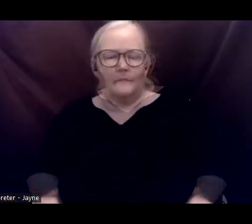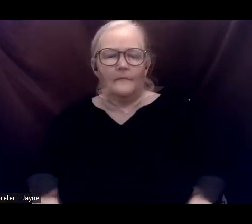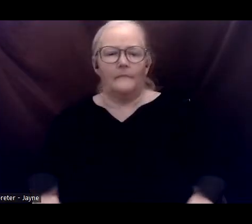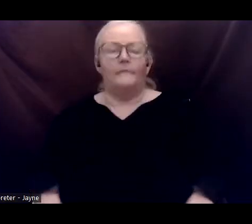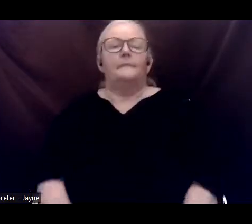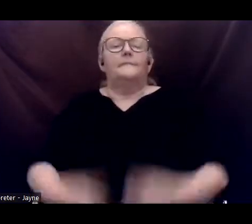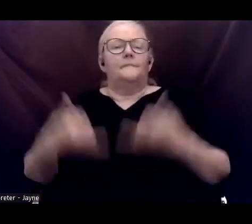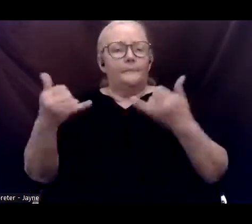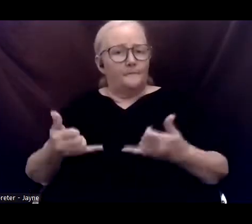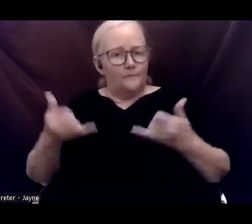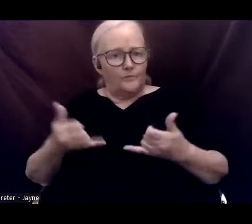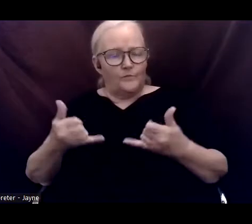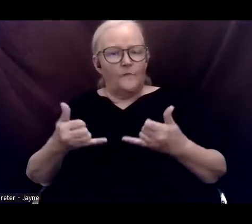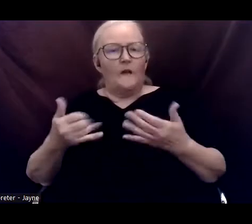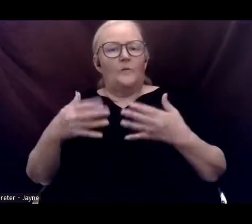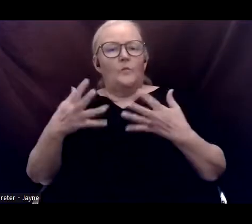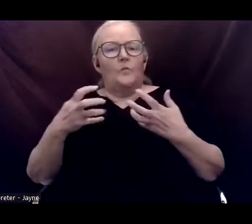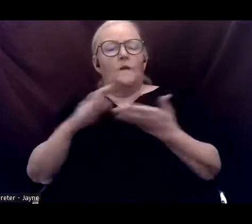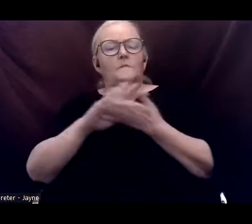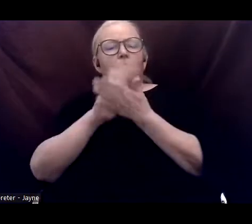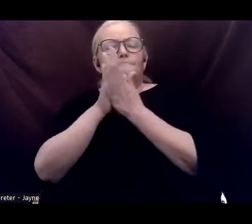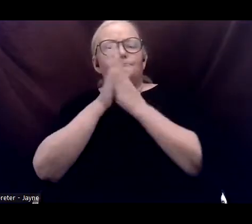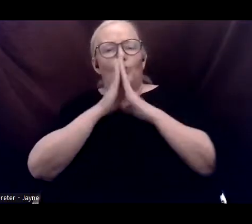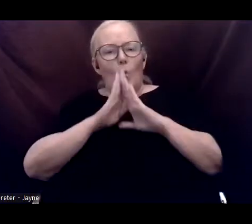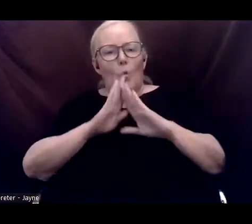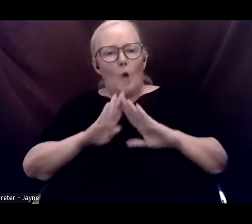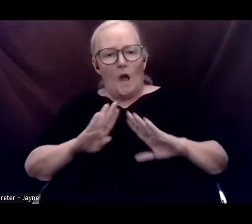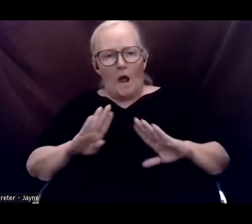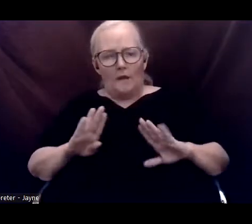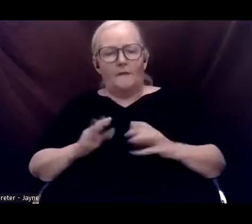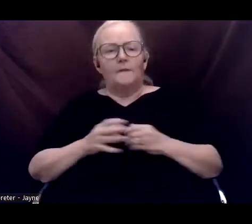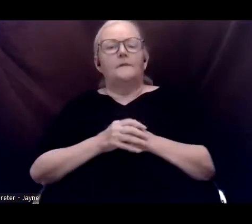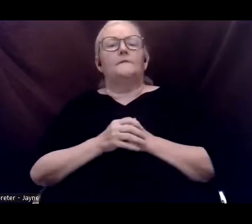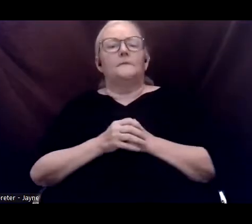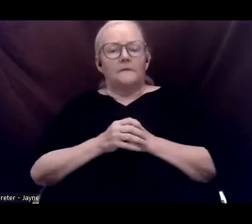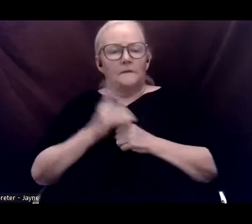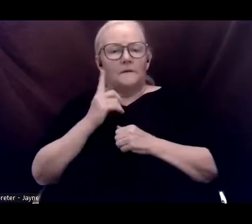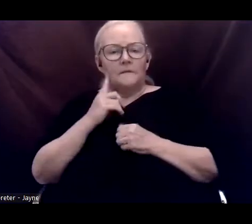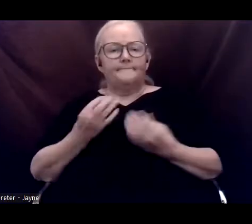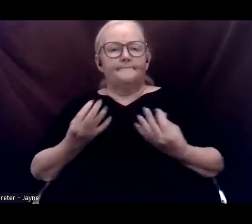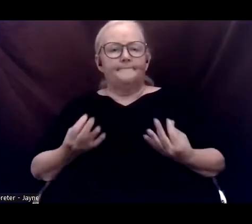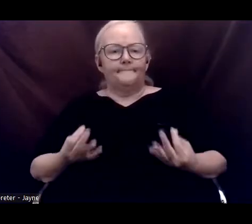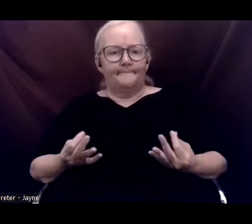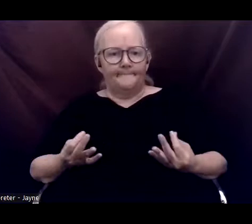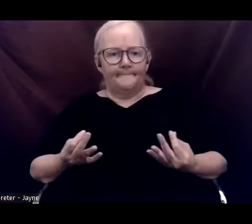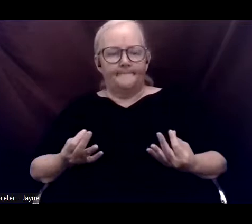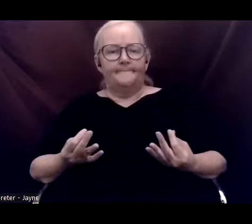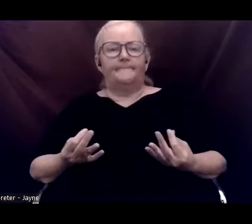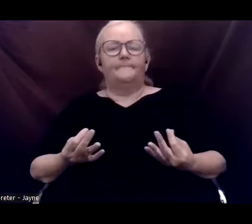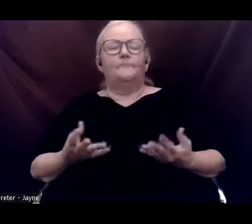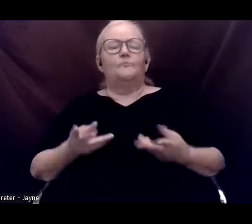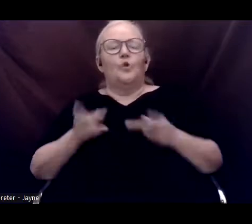now invite you into a time of quiet, a time of centering, a time of